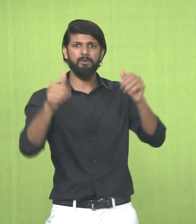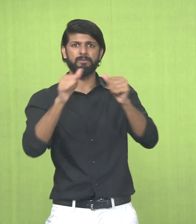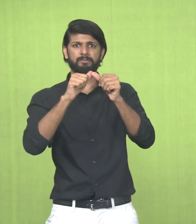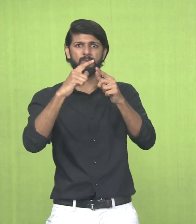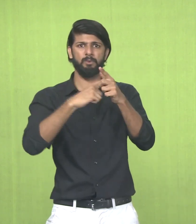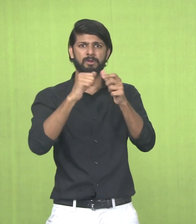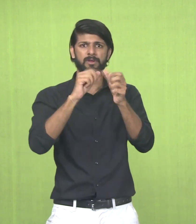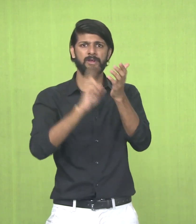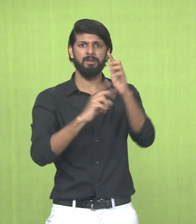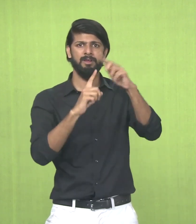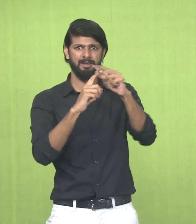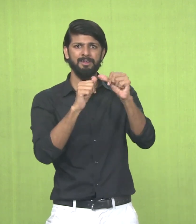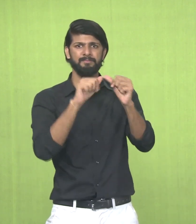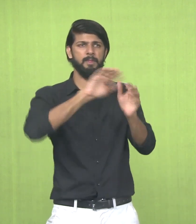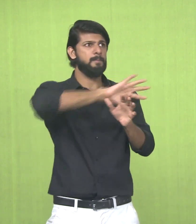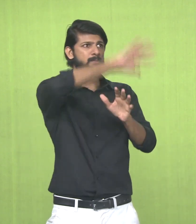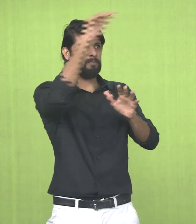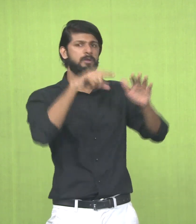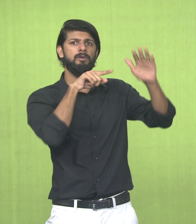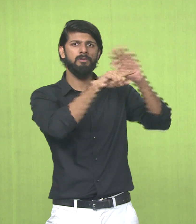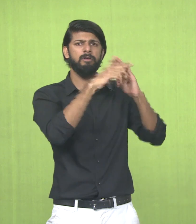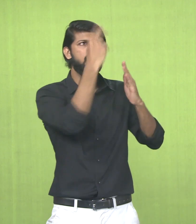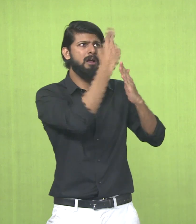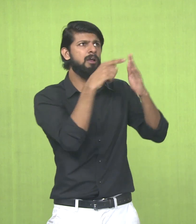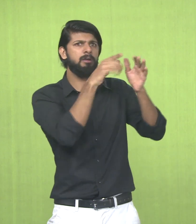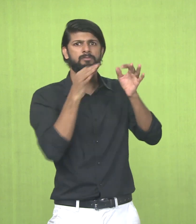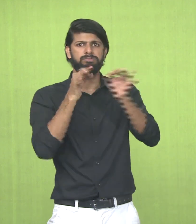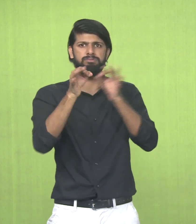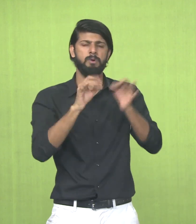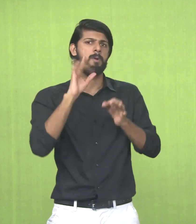Now we learn about the second painting in Ajanta caves.